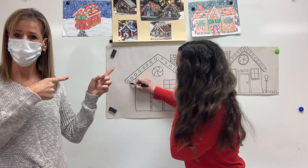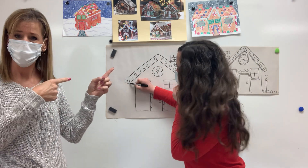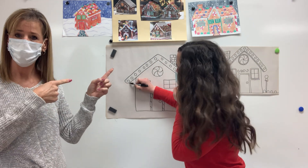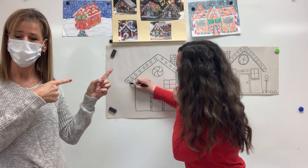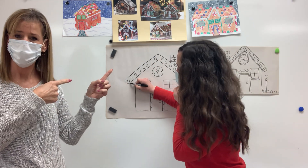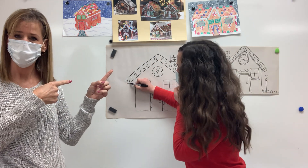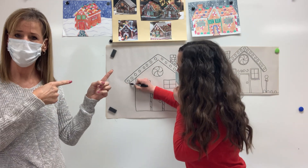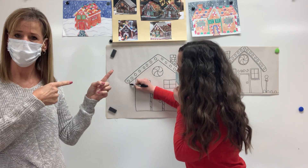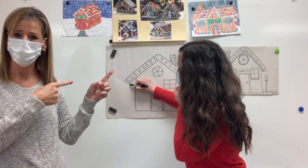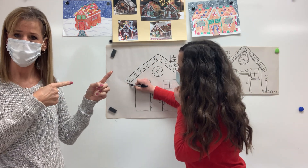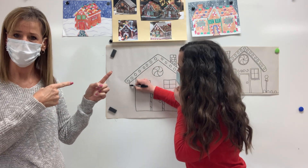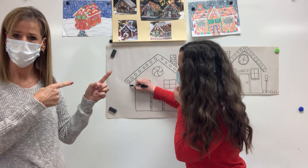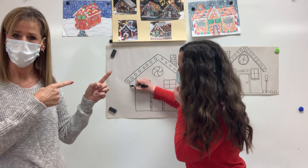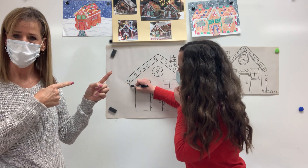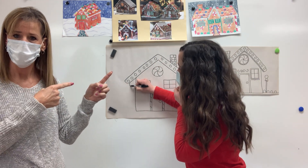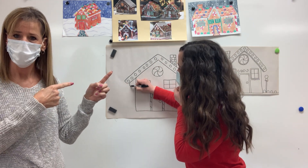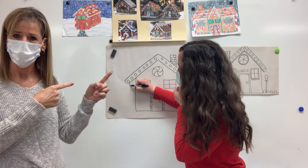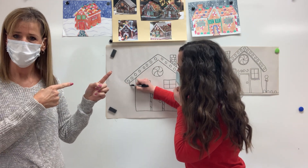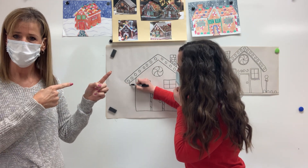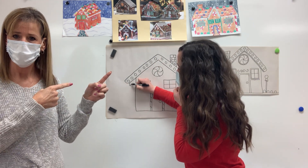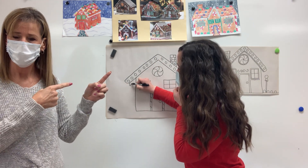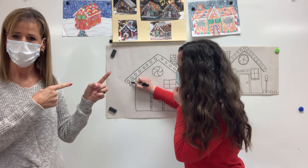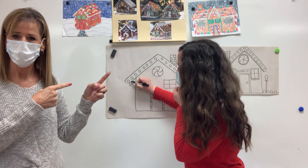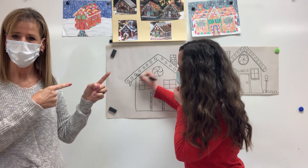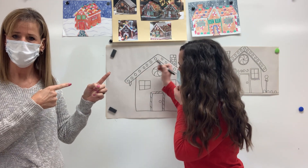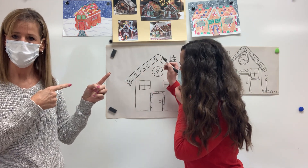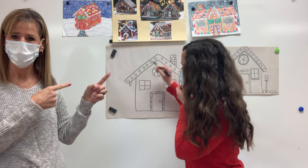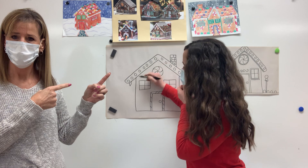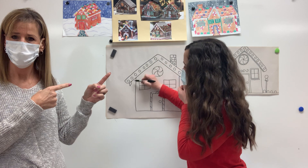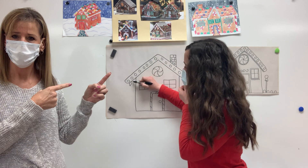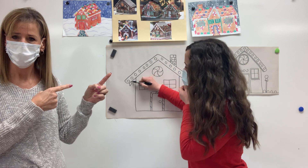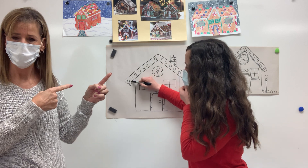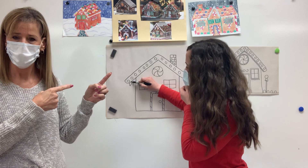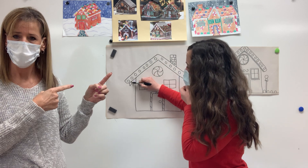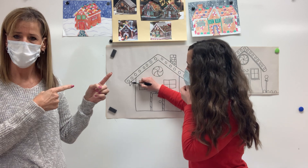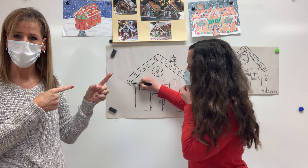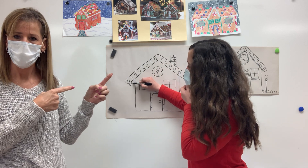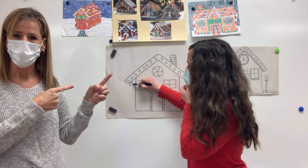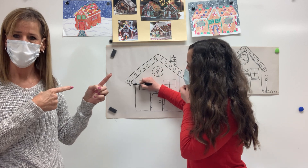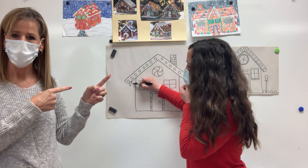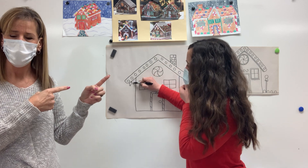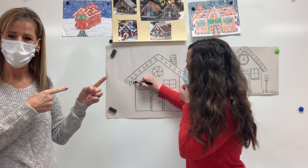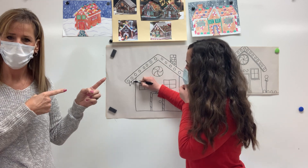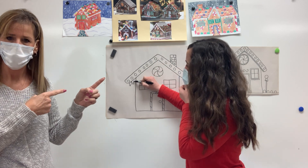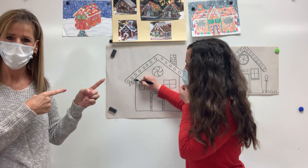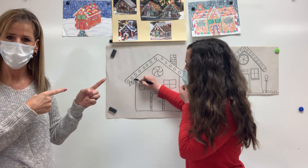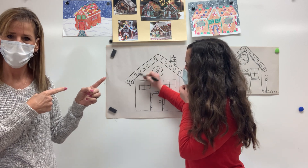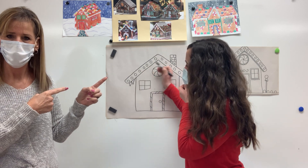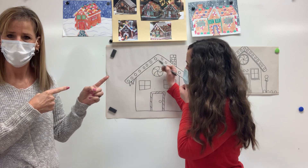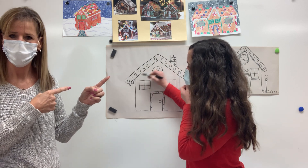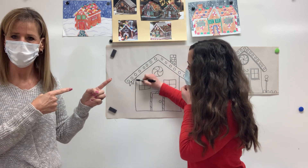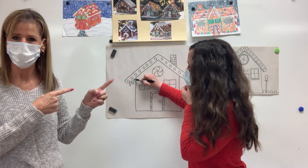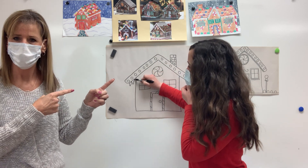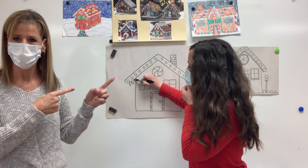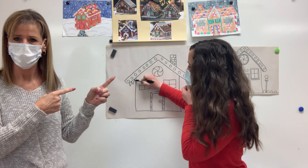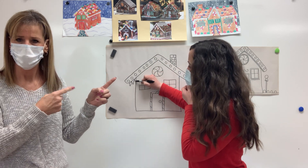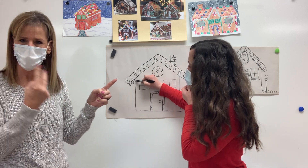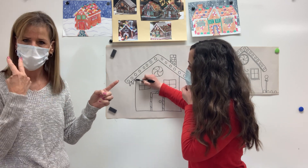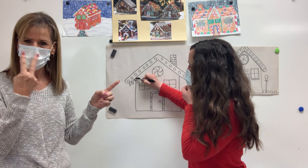drawing with, and you're just gonna make sort of bumpy line down, back up and touch, down, back up and touch. See how it's very, very